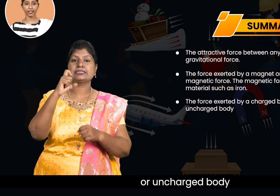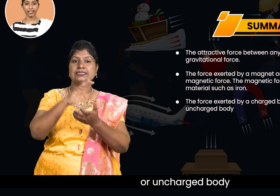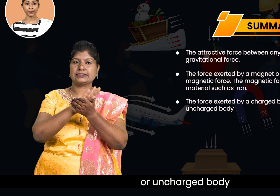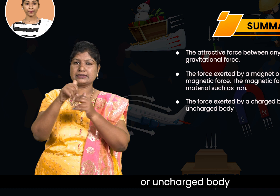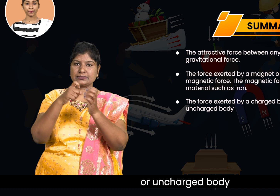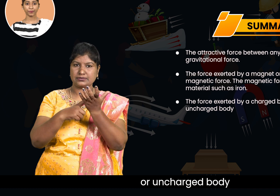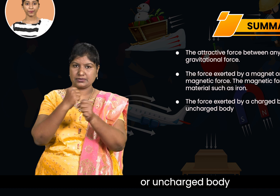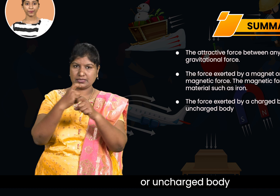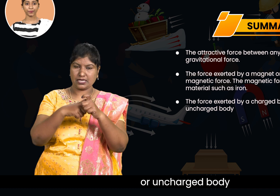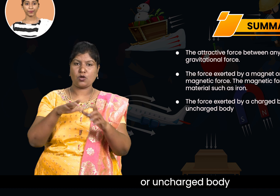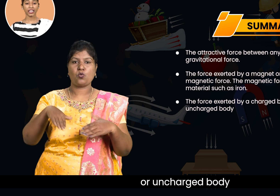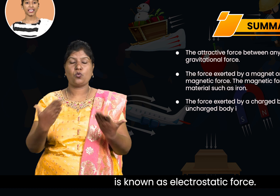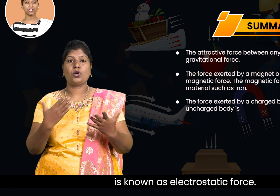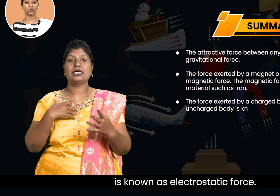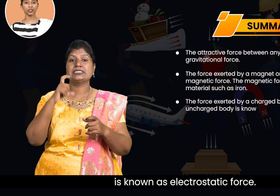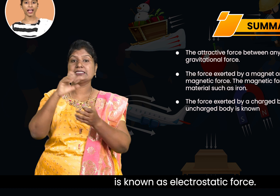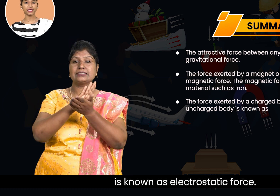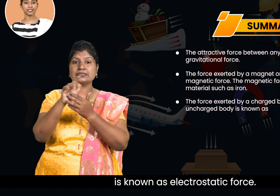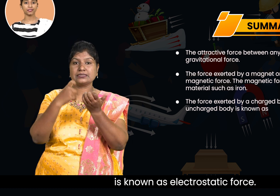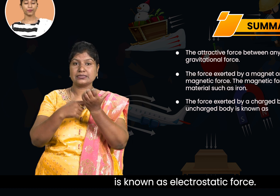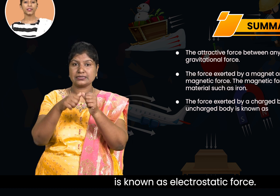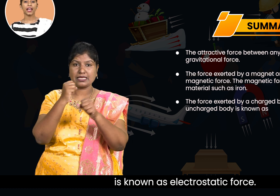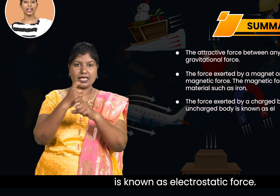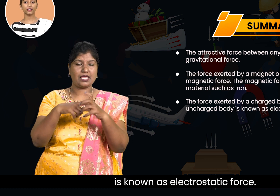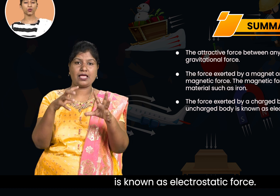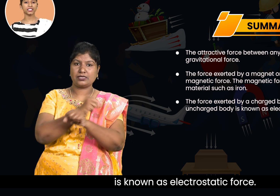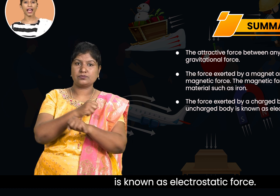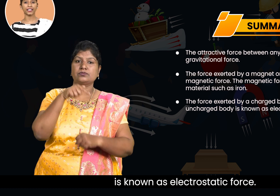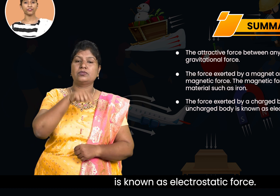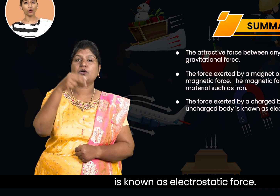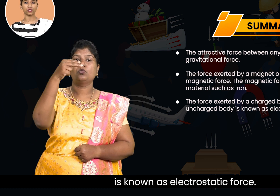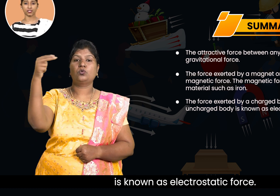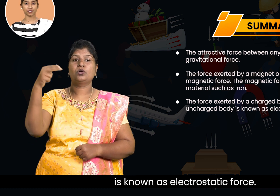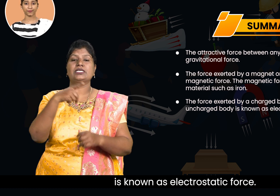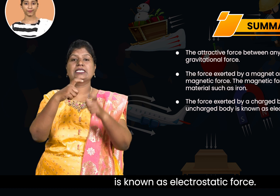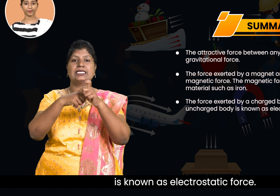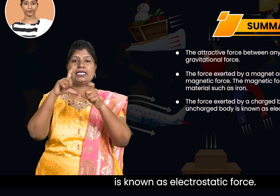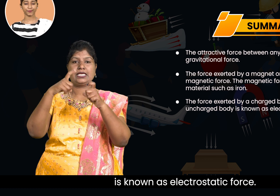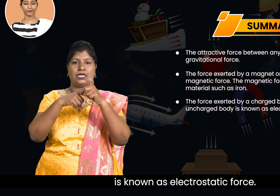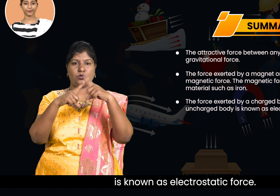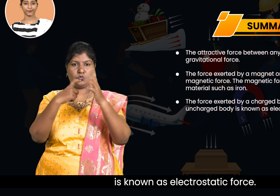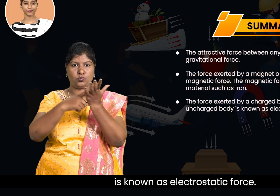uncharged body is known as electrostatic force.